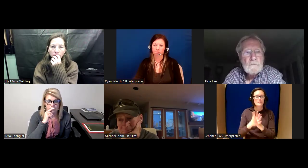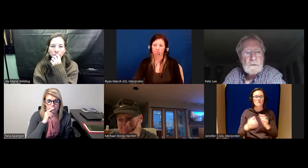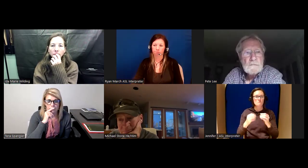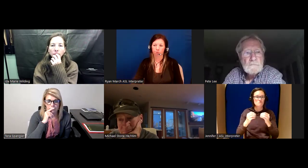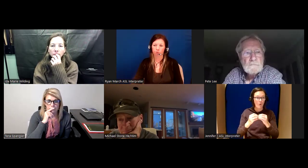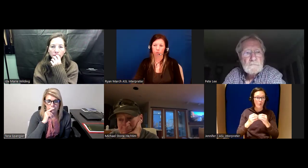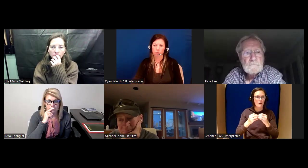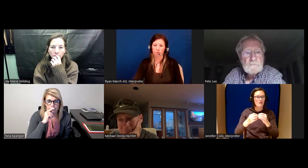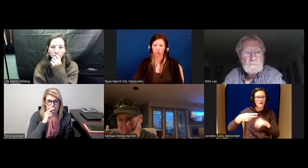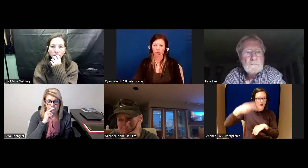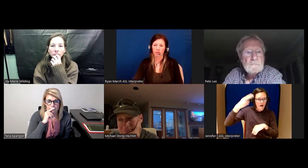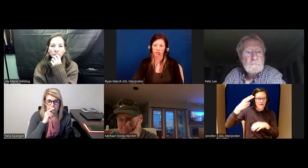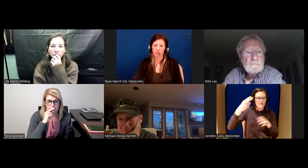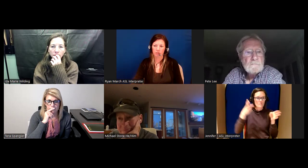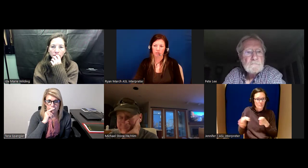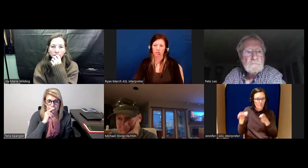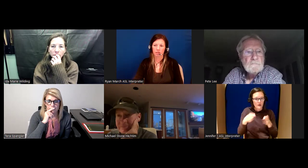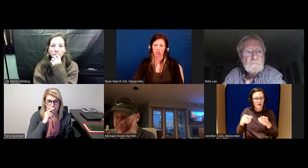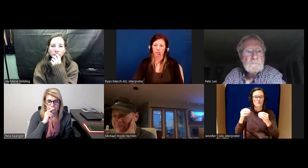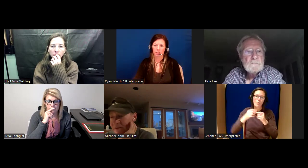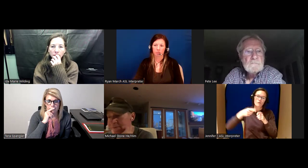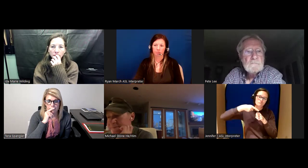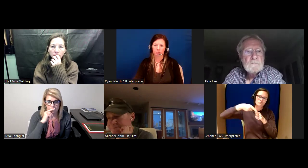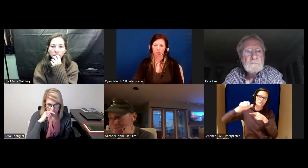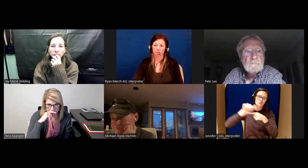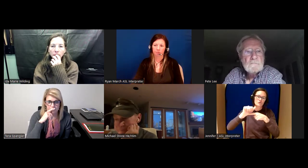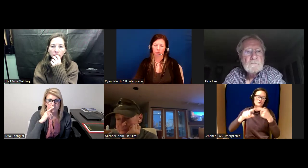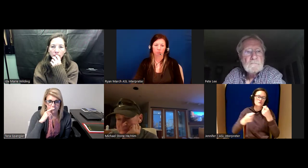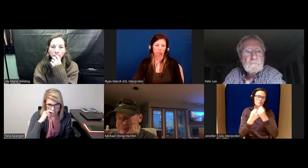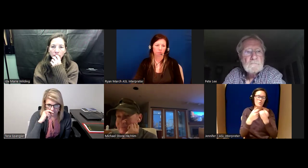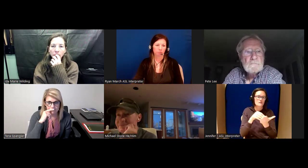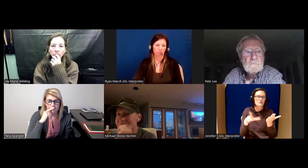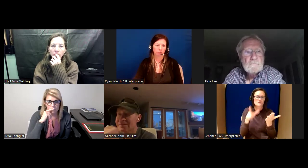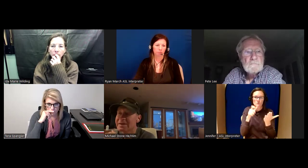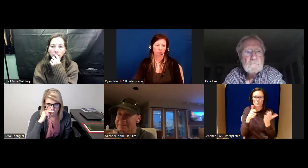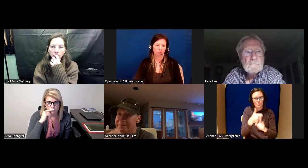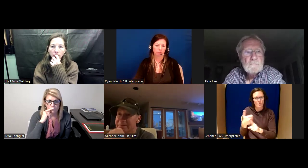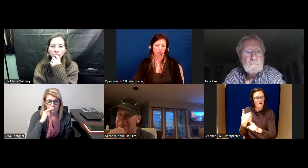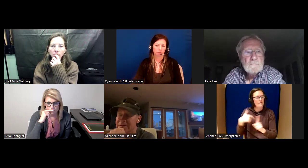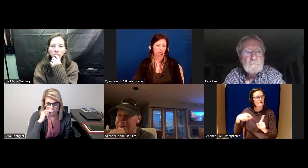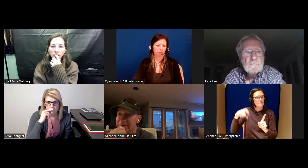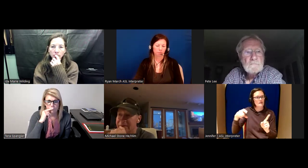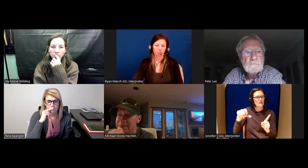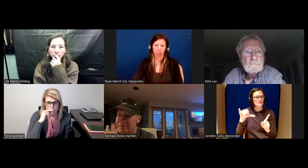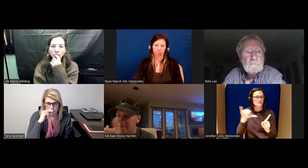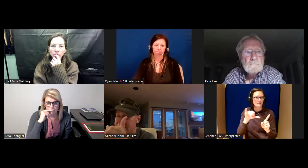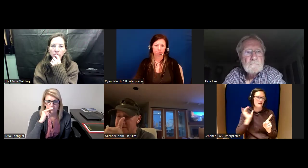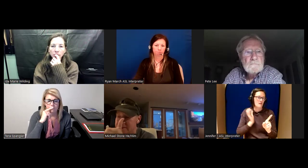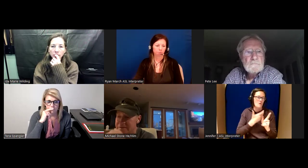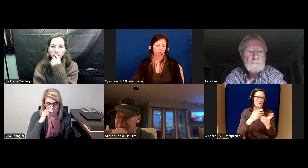to support students who have needs like ours. So I just want to make sure that's part of the conversation as well.